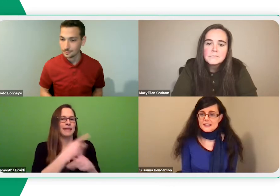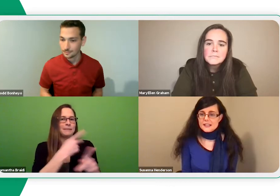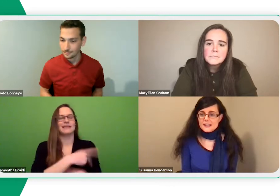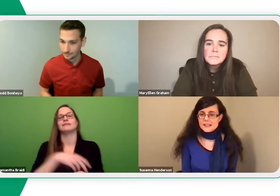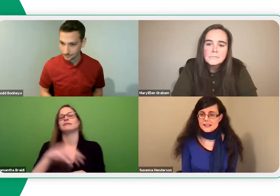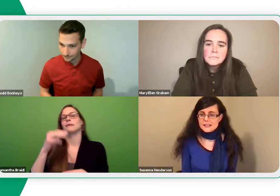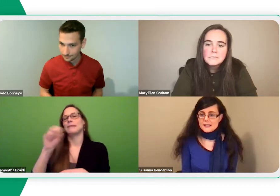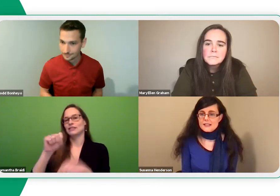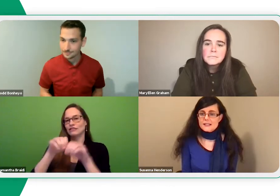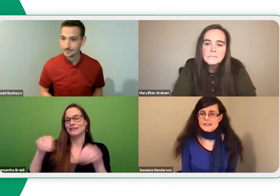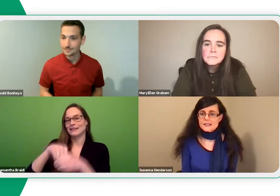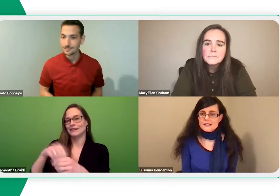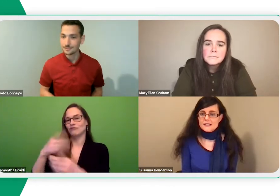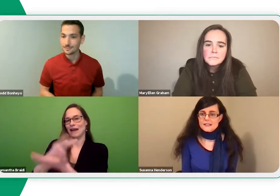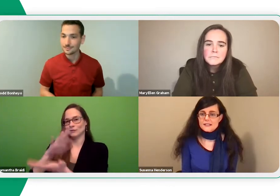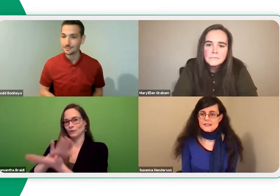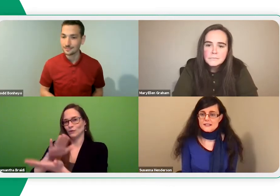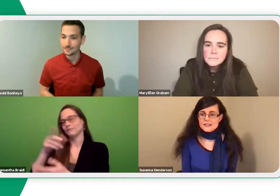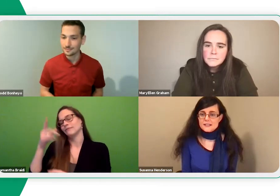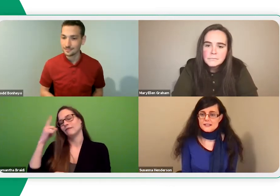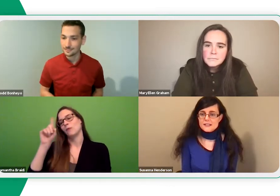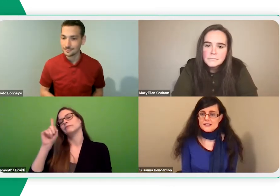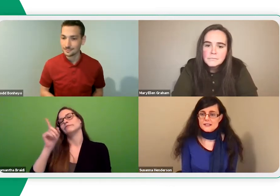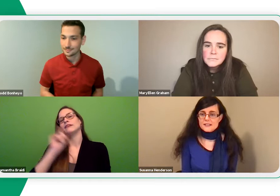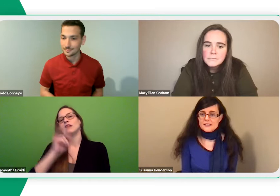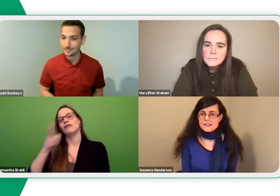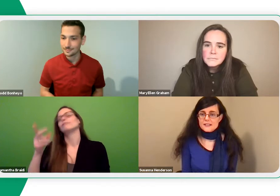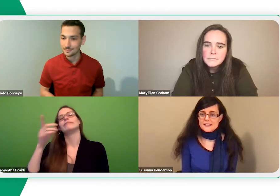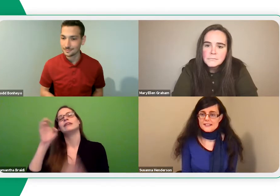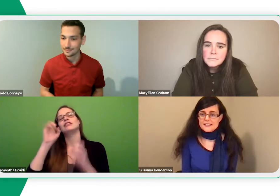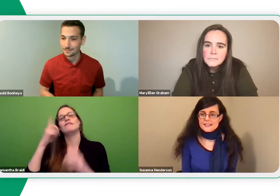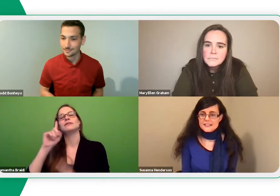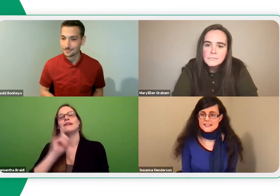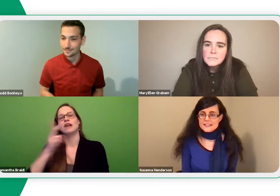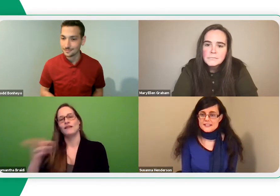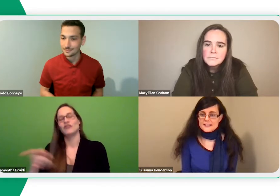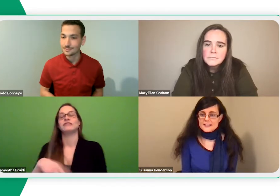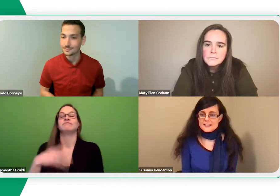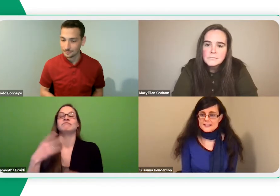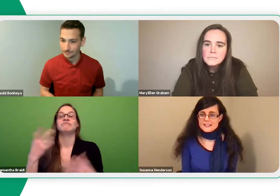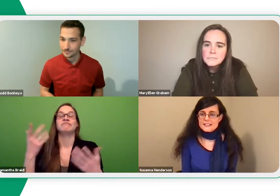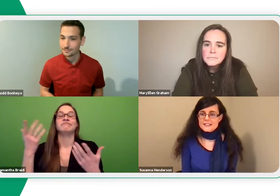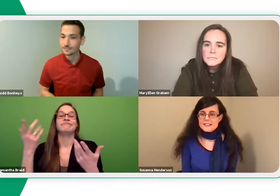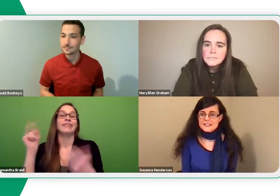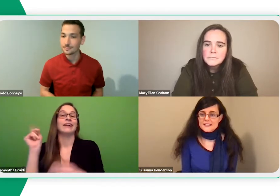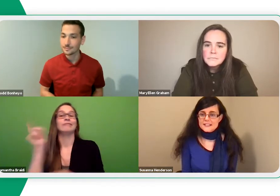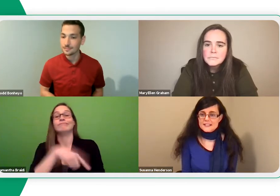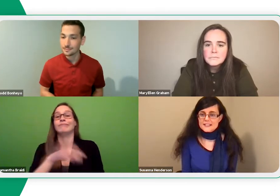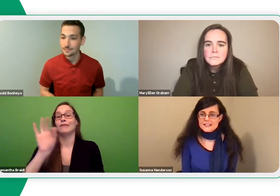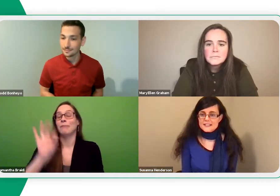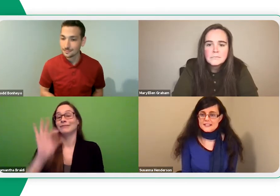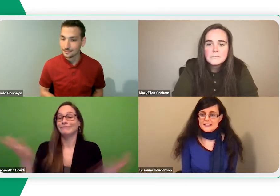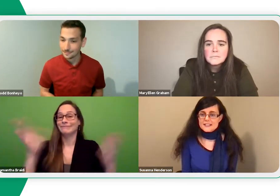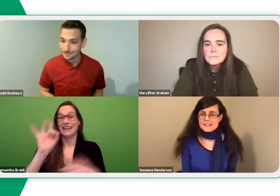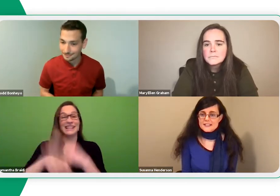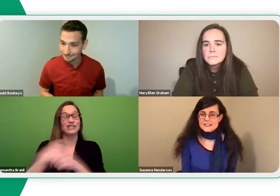degree. My BA is in applied mathematics, and my MS from graduate school is in education focused